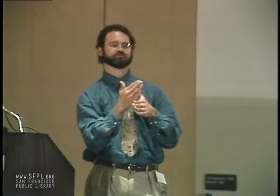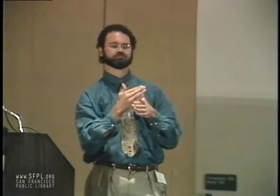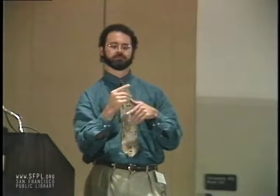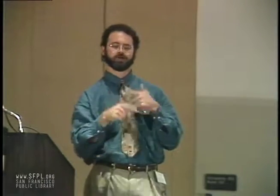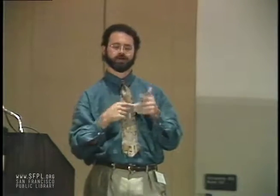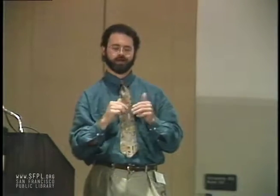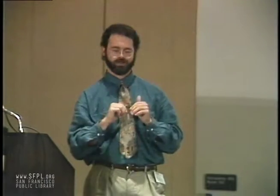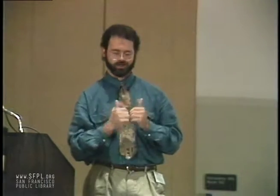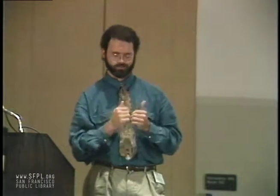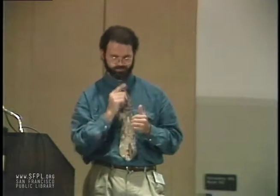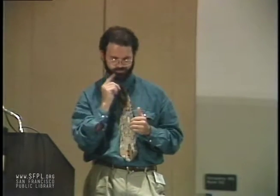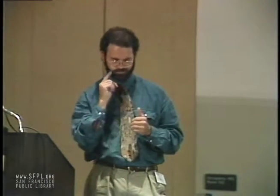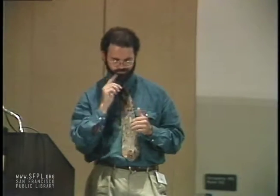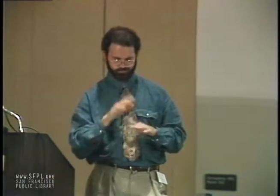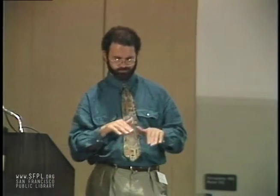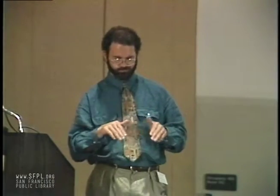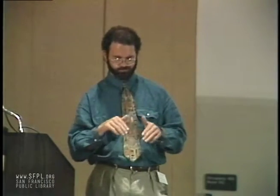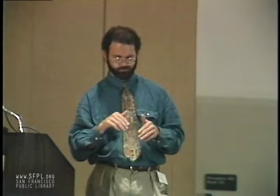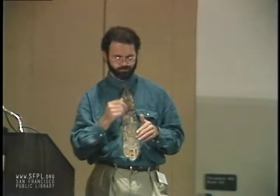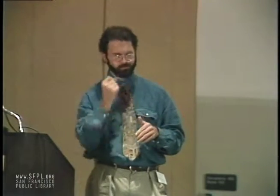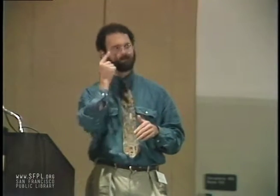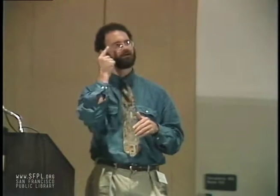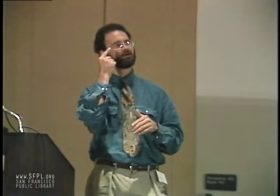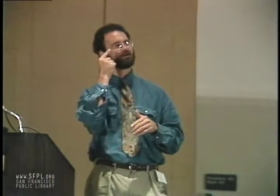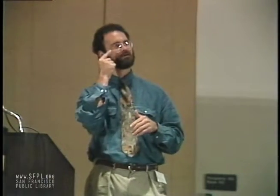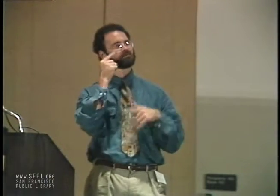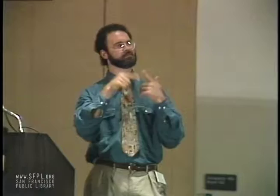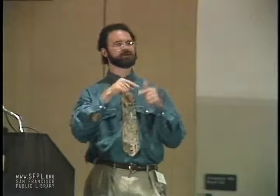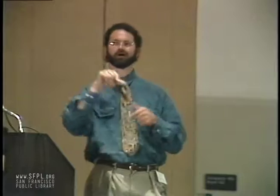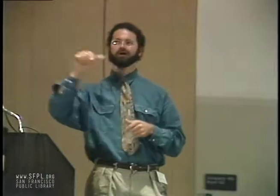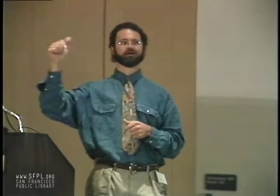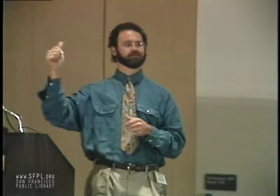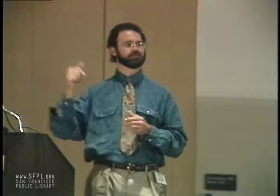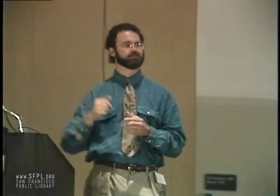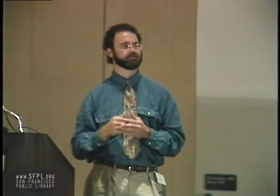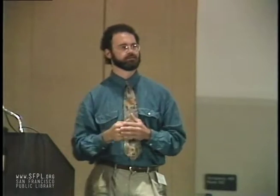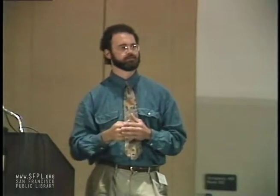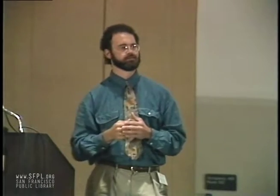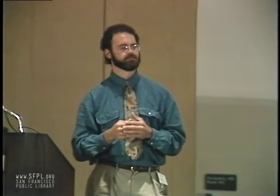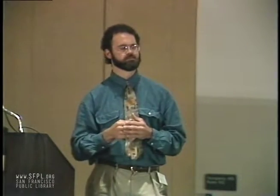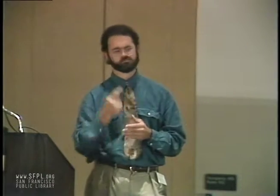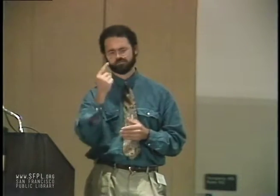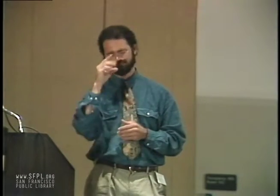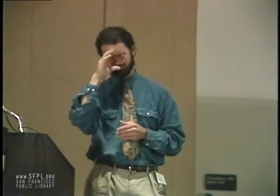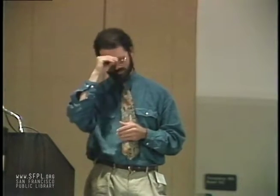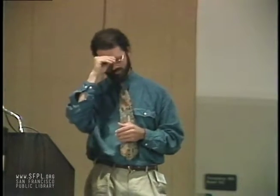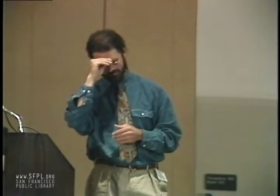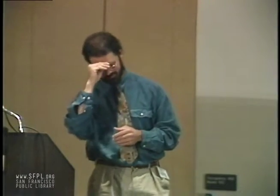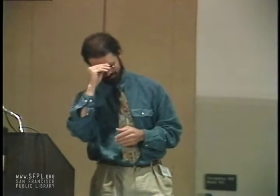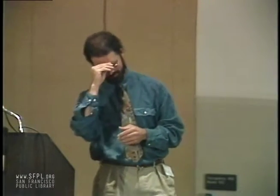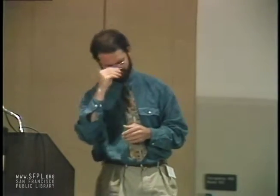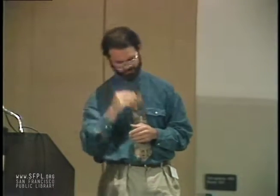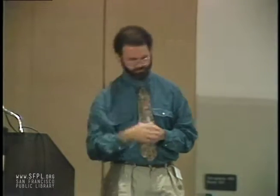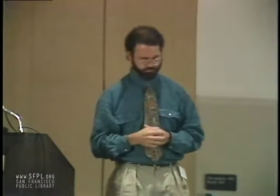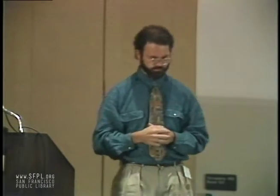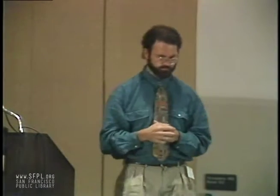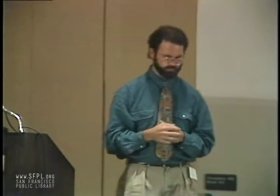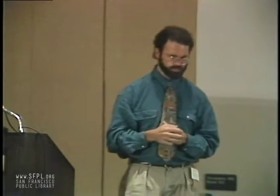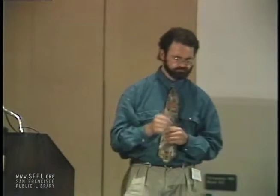I have another story that I'd like to share with you about deaf children and the theory of self versus the other's theory